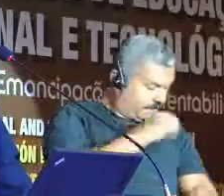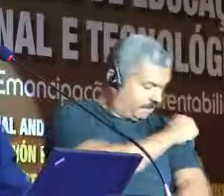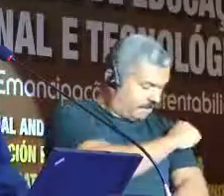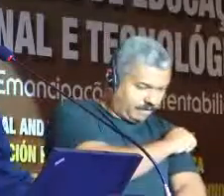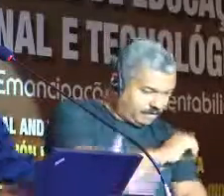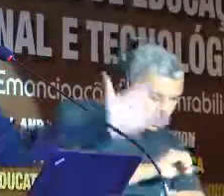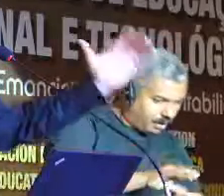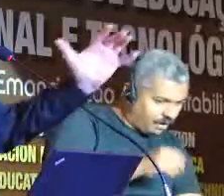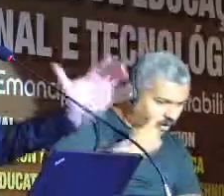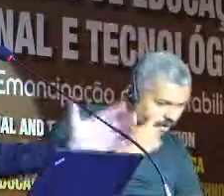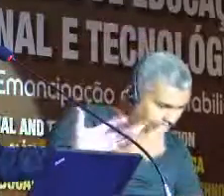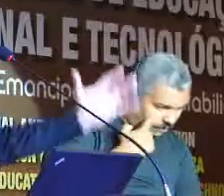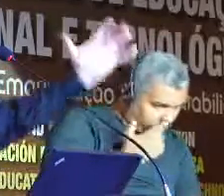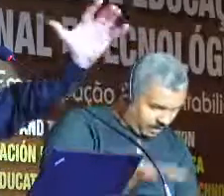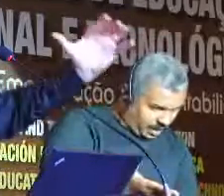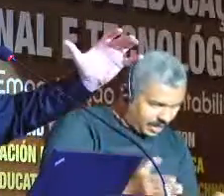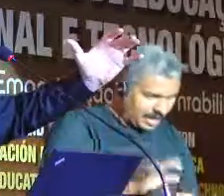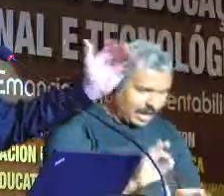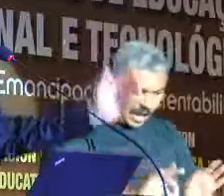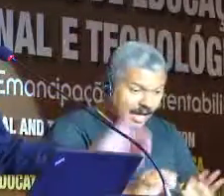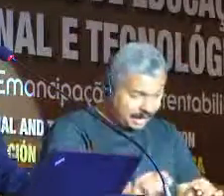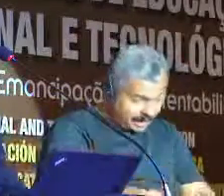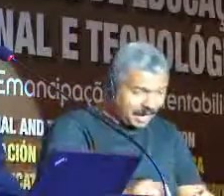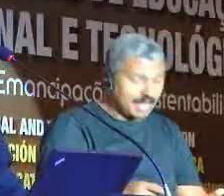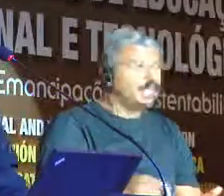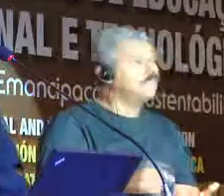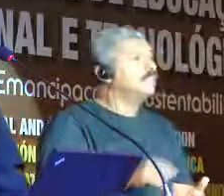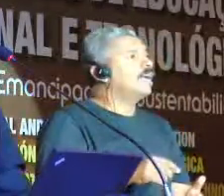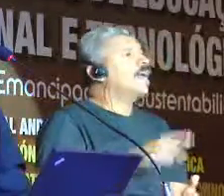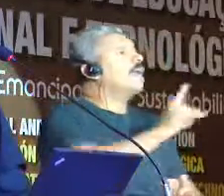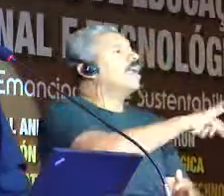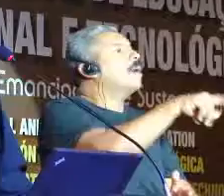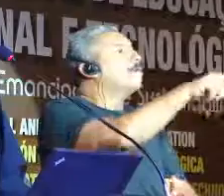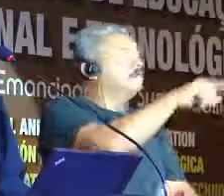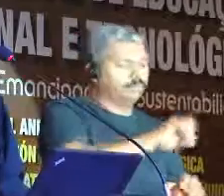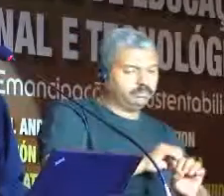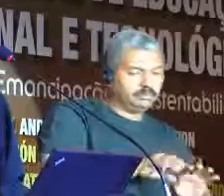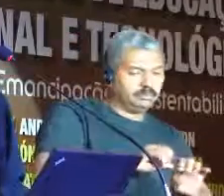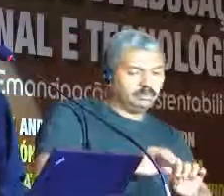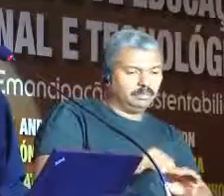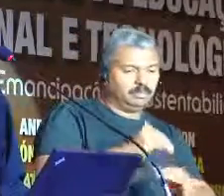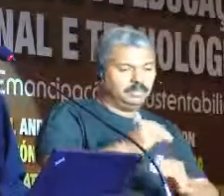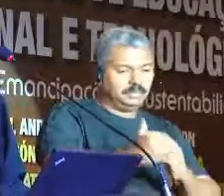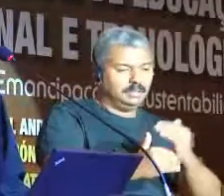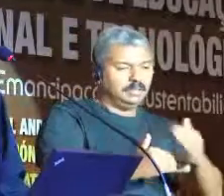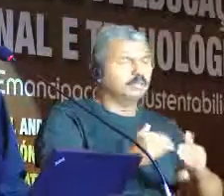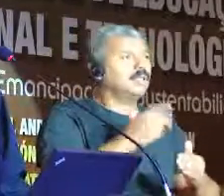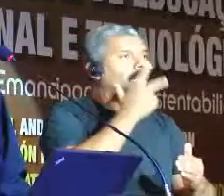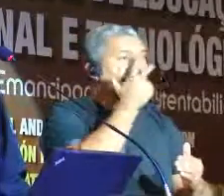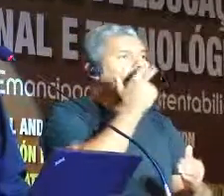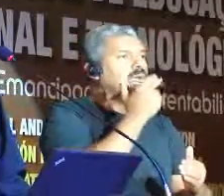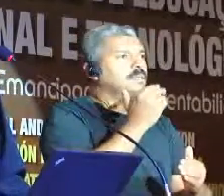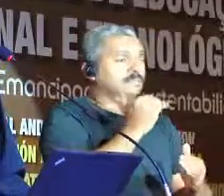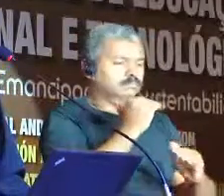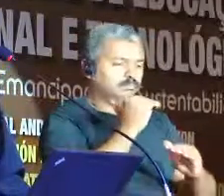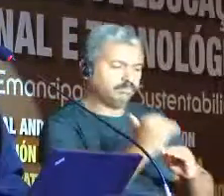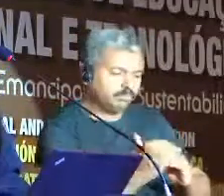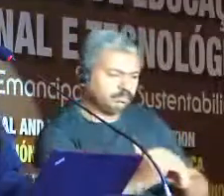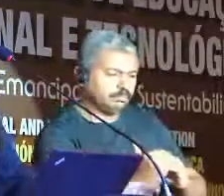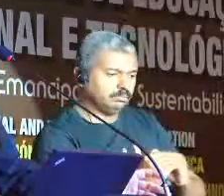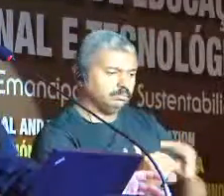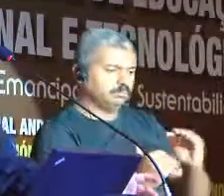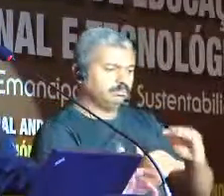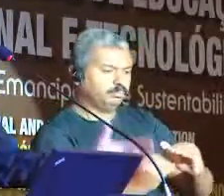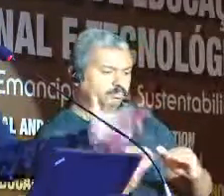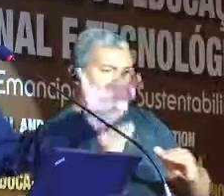These programs are built on top of other programs, so you can utilize parts of them. If you're